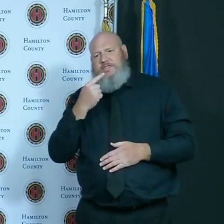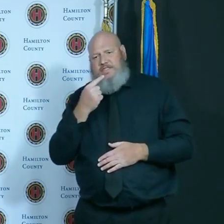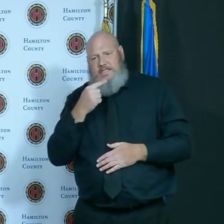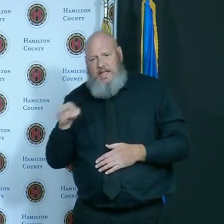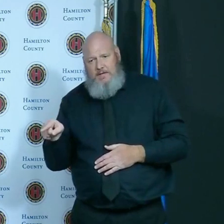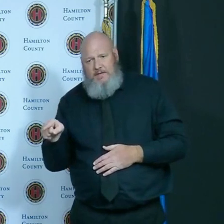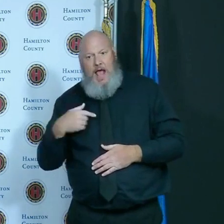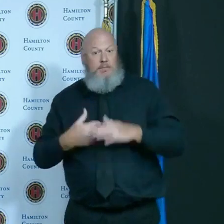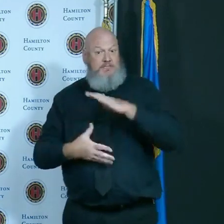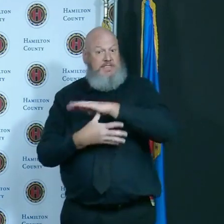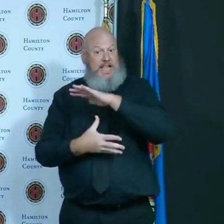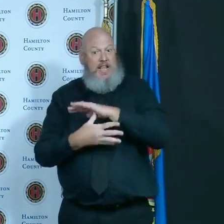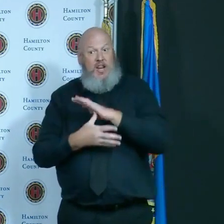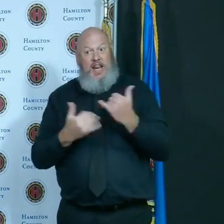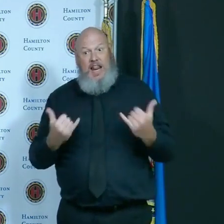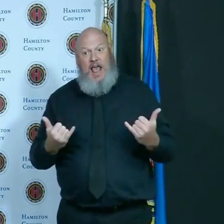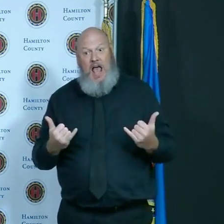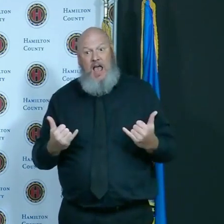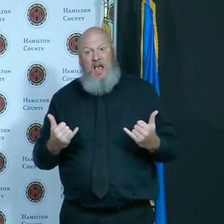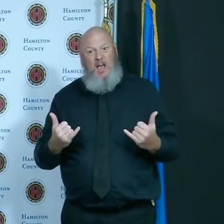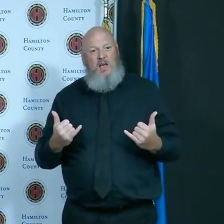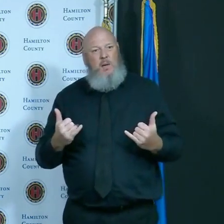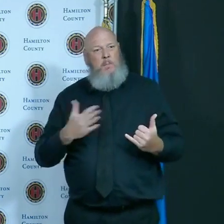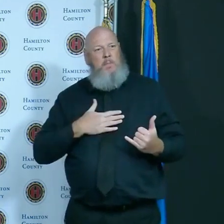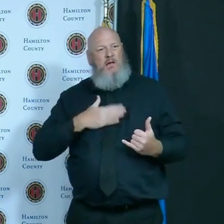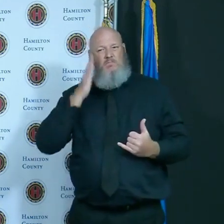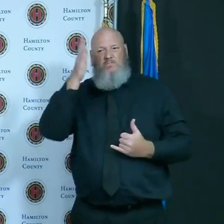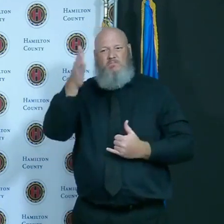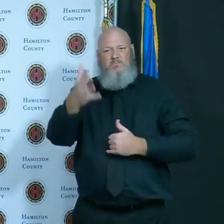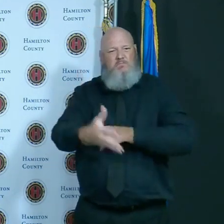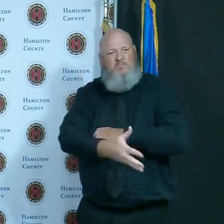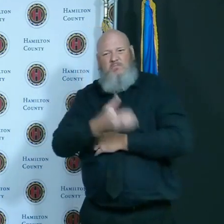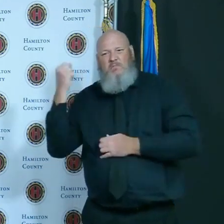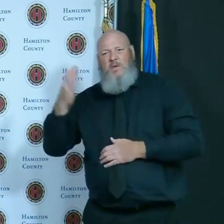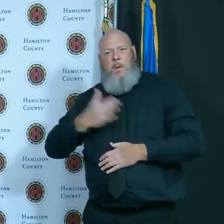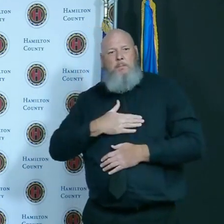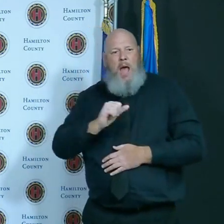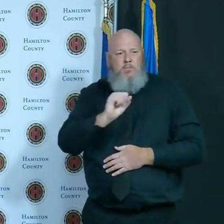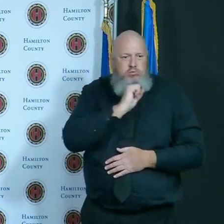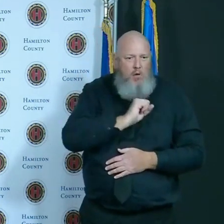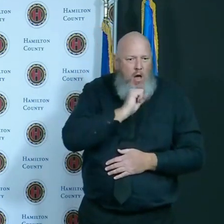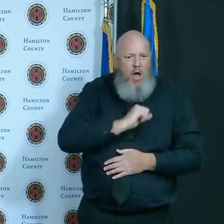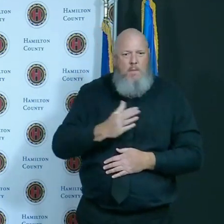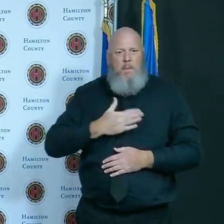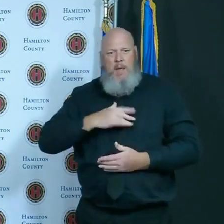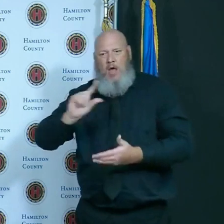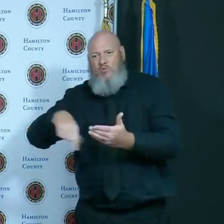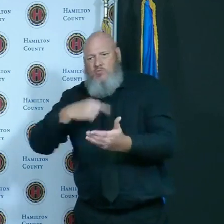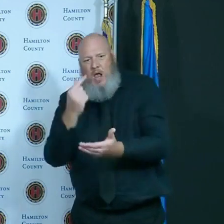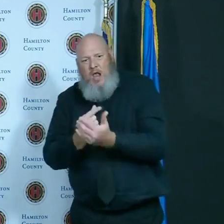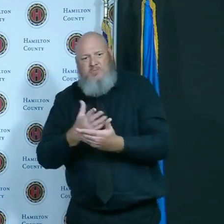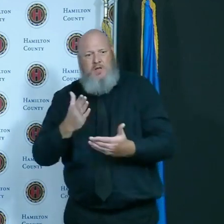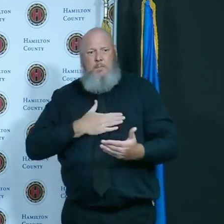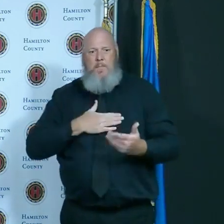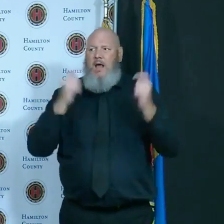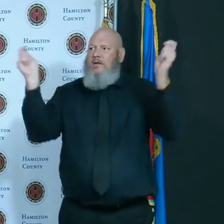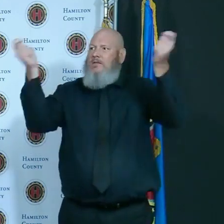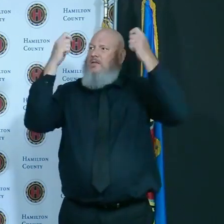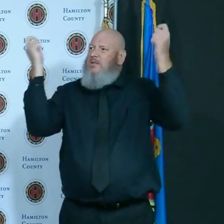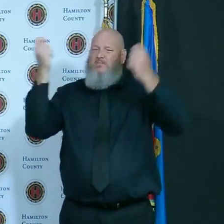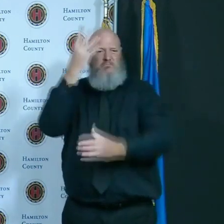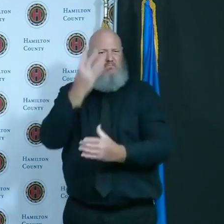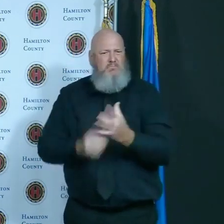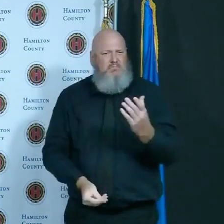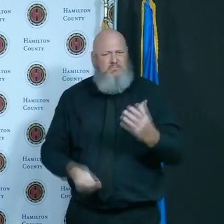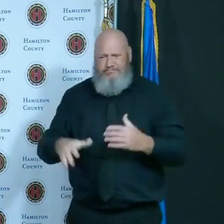being stripped away from us, like prom and graduation, senior prank days, and stuff that I look forward to doing